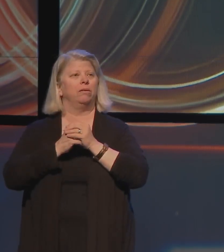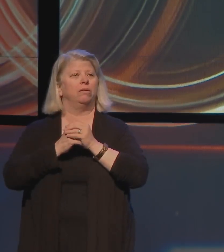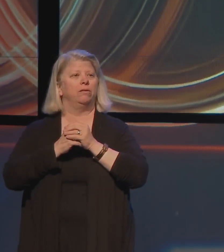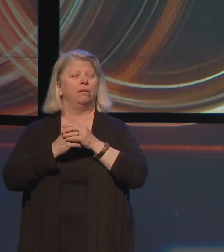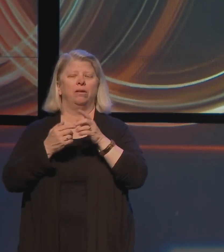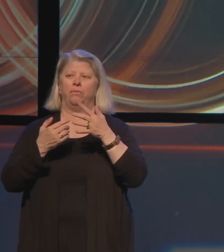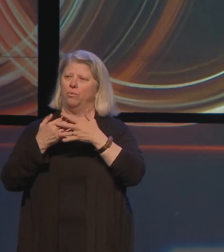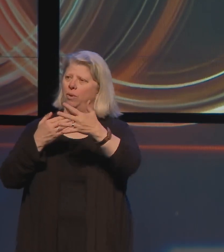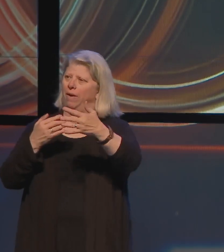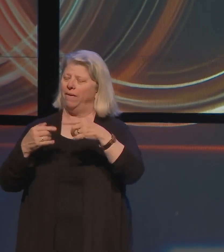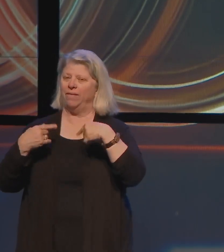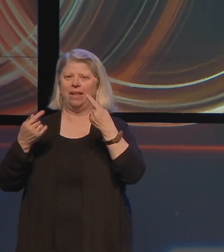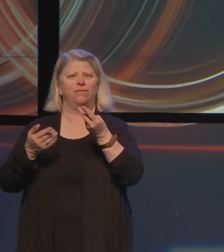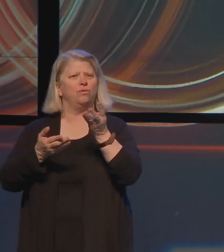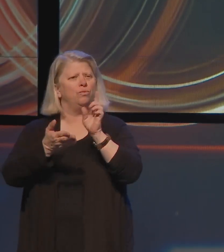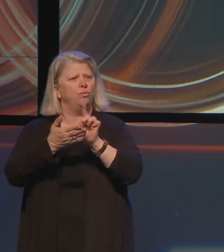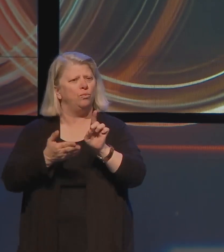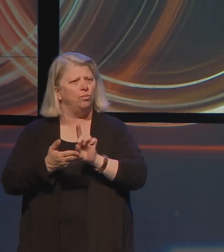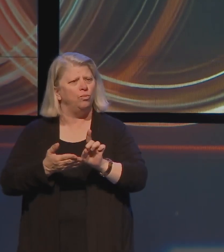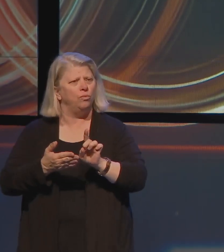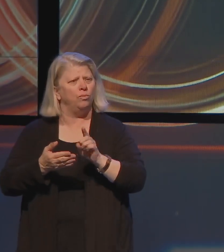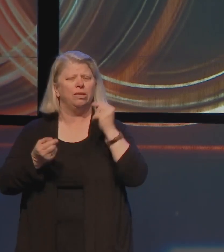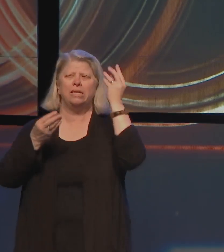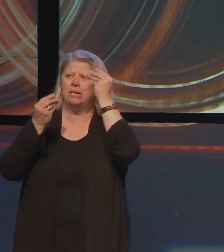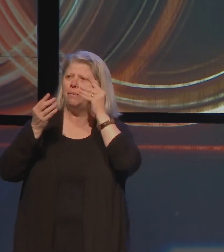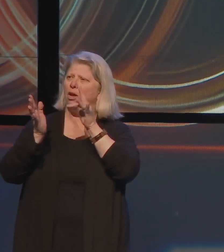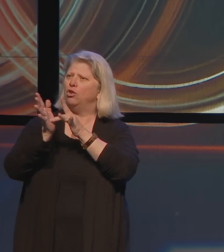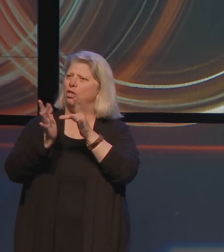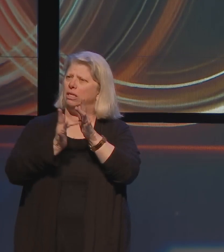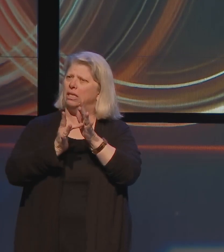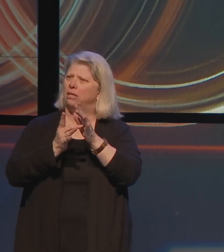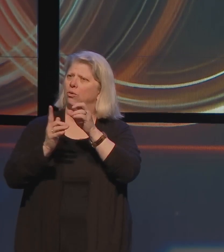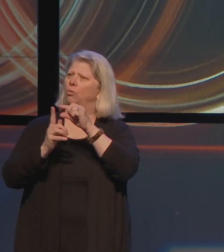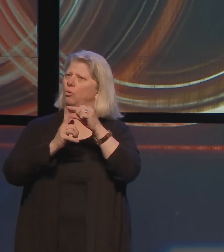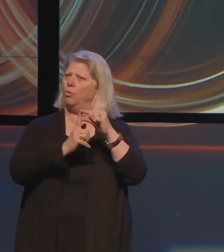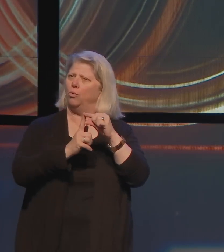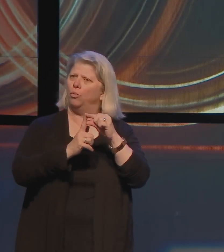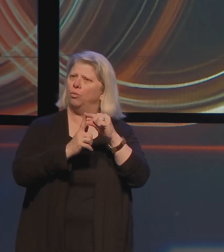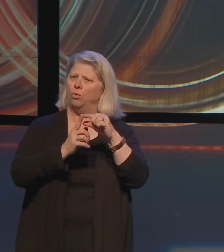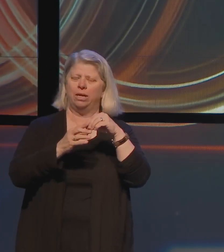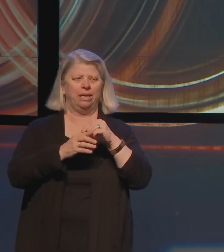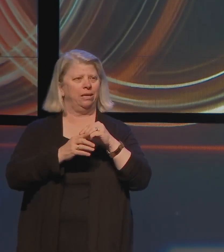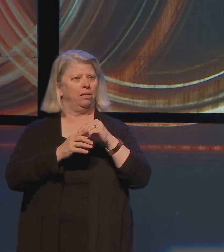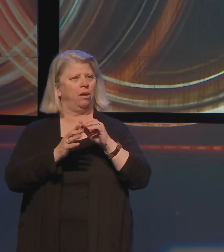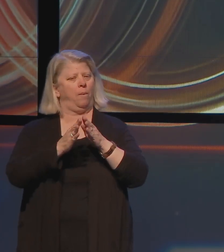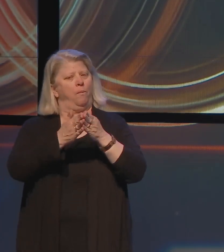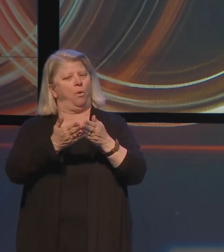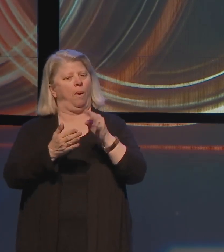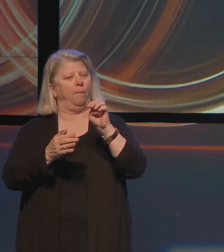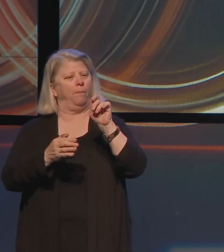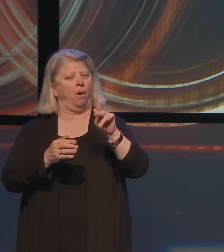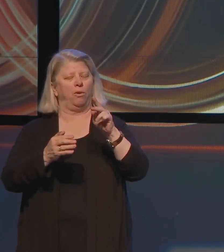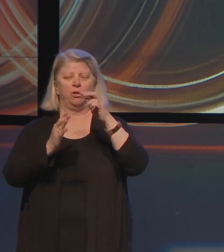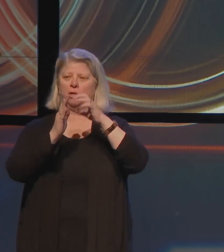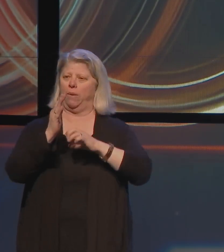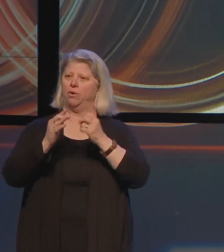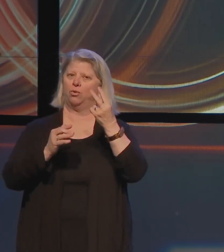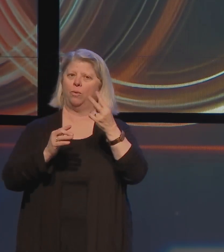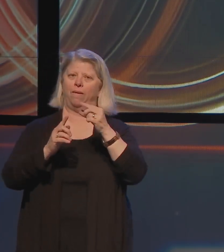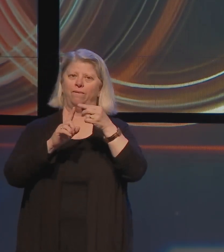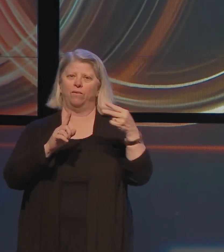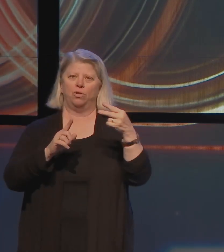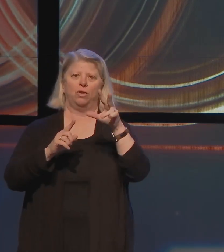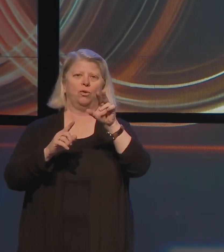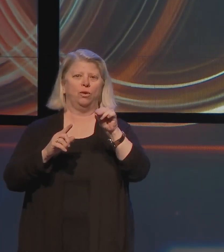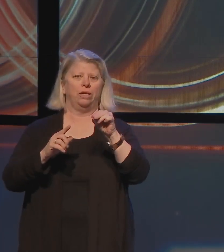been around for the last few weeks, right, I want you to think about Jesus' words in Mark. In Mark chapter 12, verse 30, where